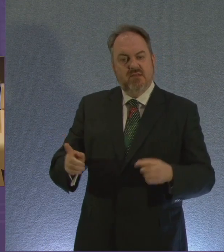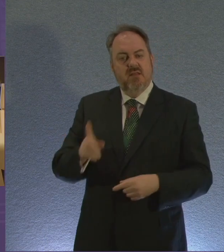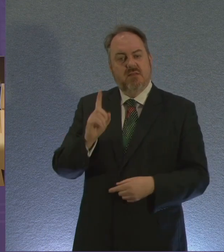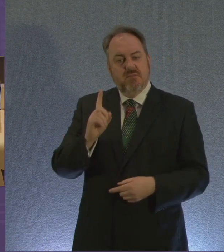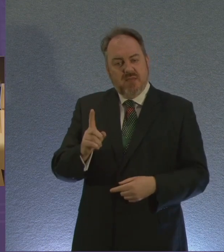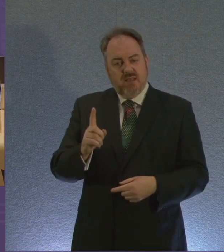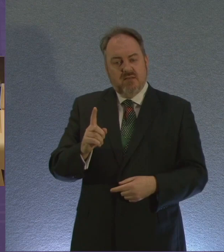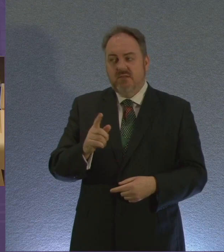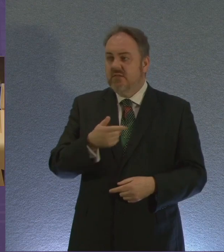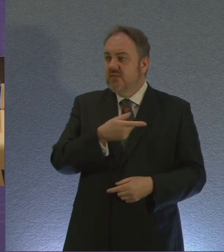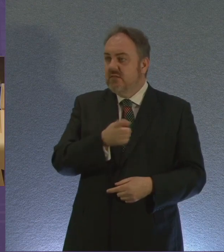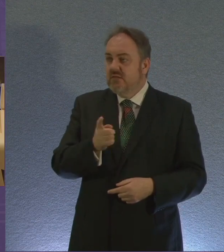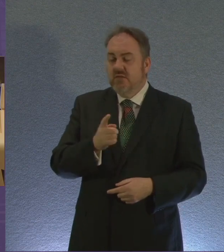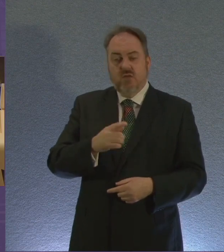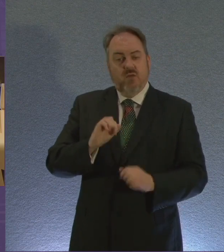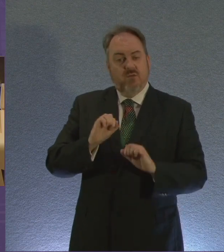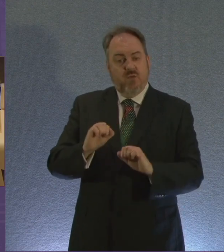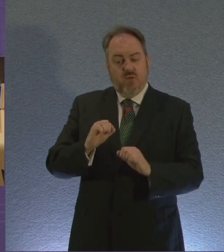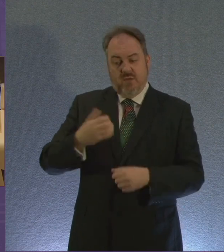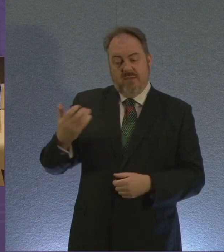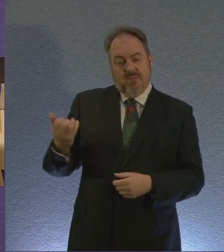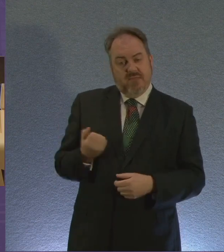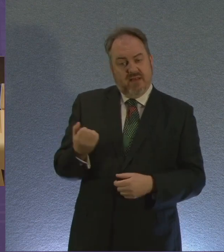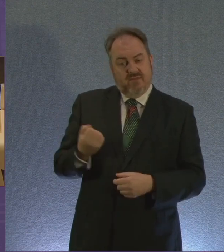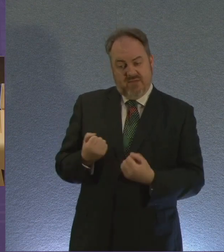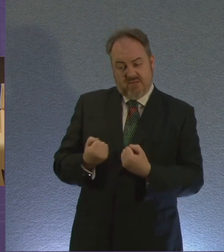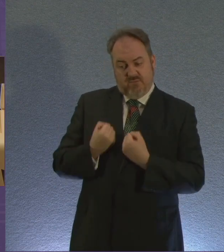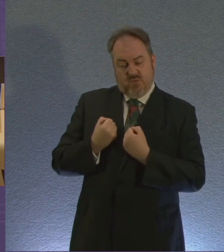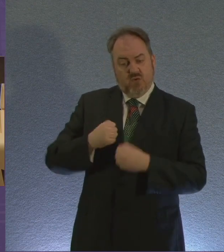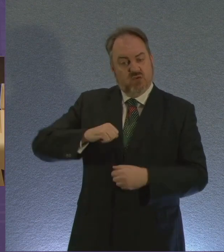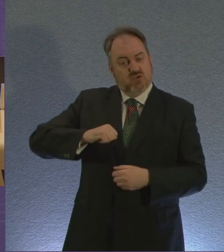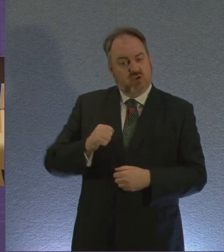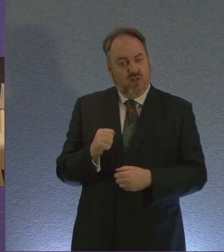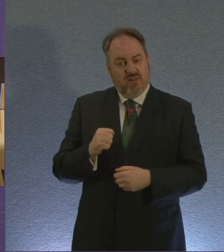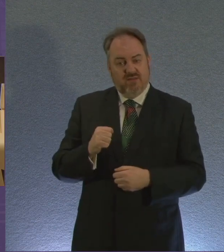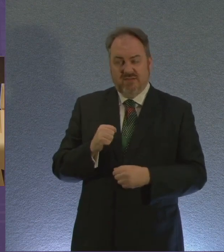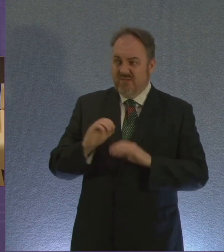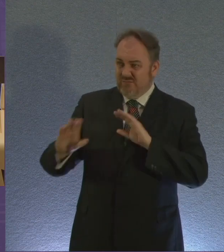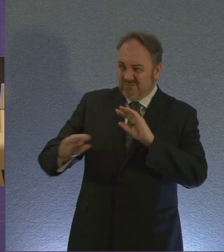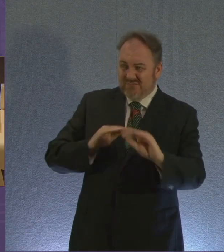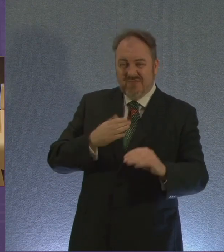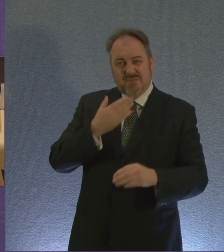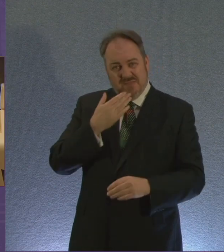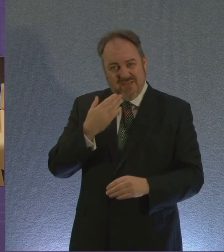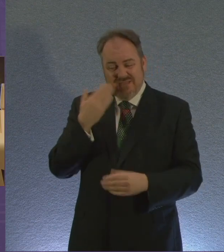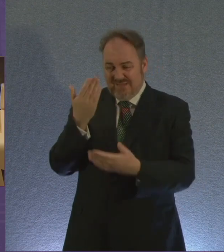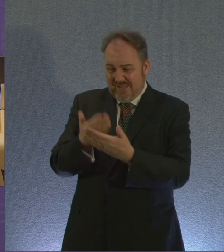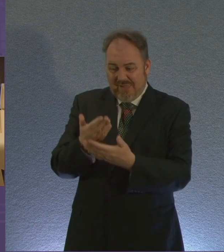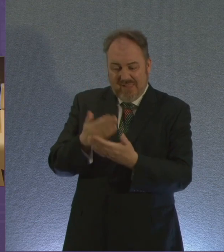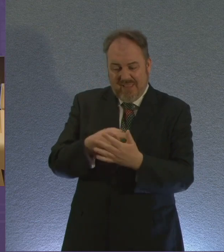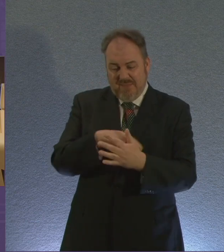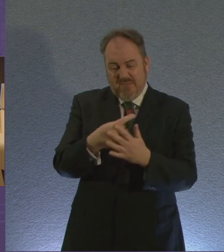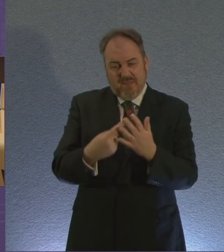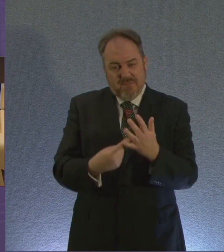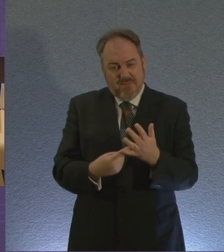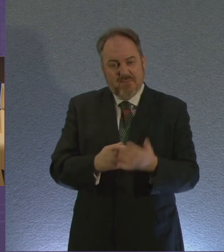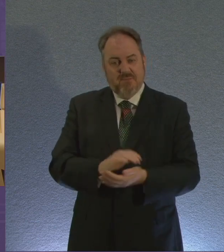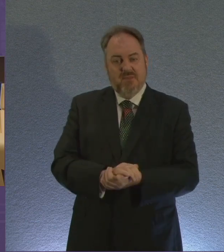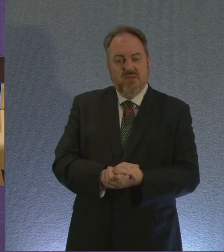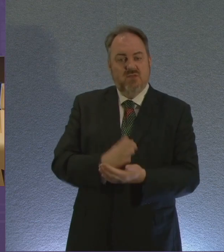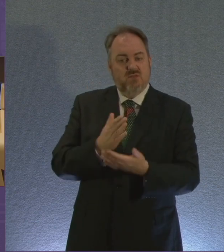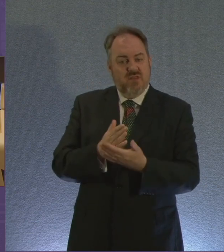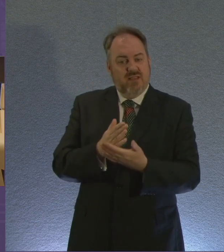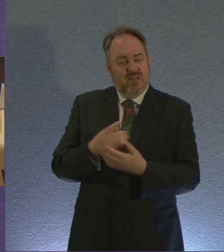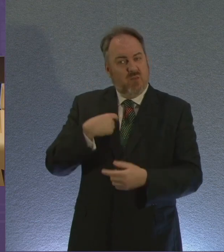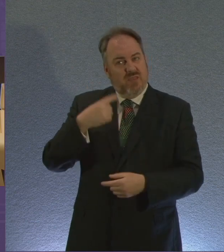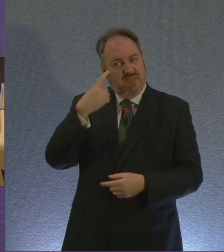up reserve benefits? And does the Scottish Government therefore accept that a benefit uptake campaign would be desirable and at this time morally